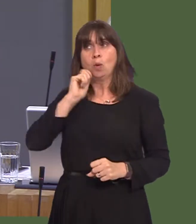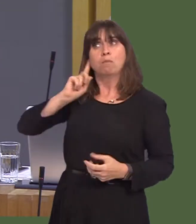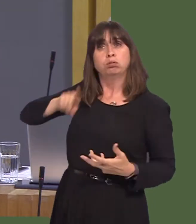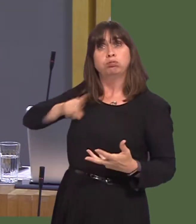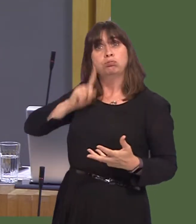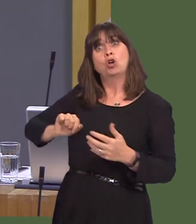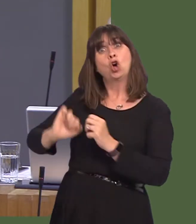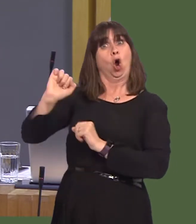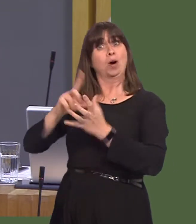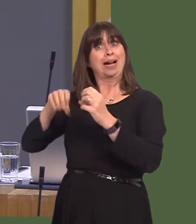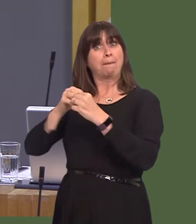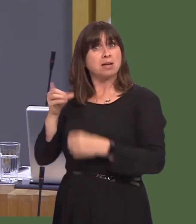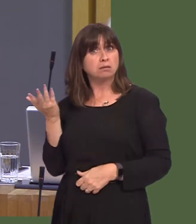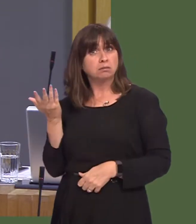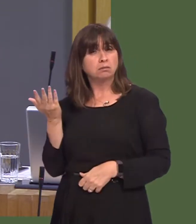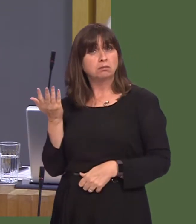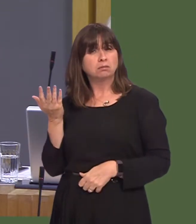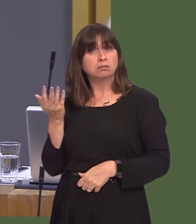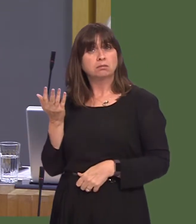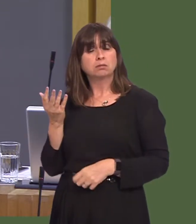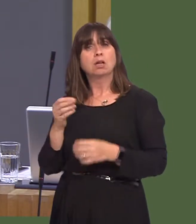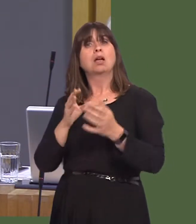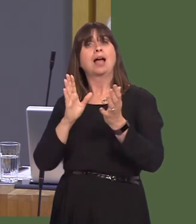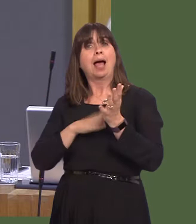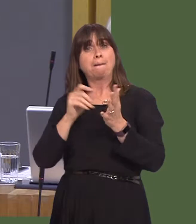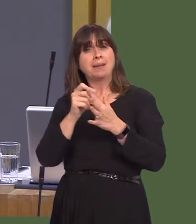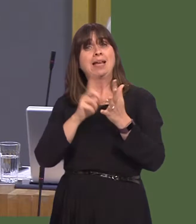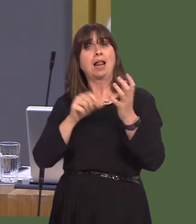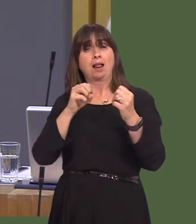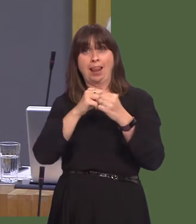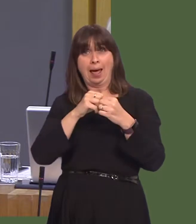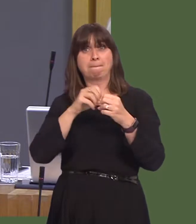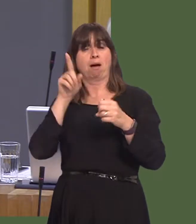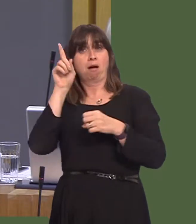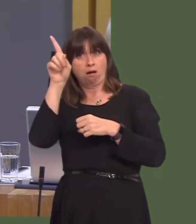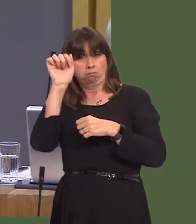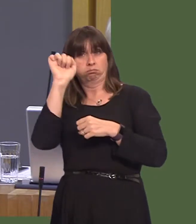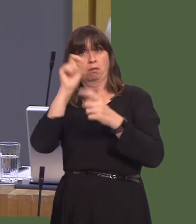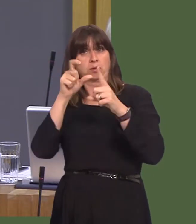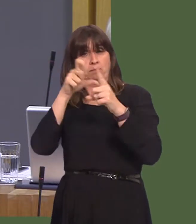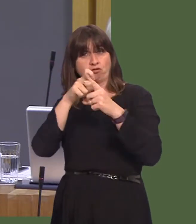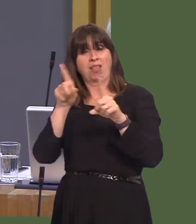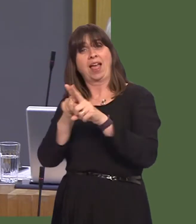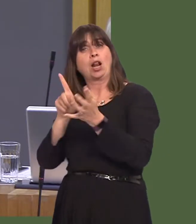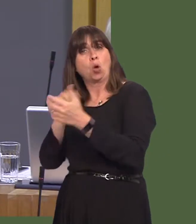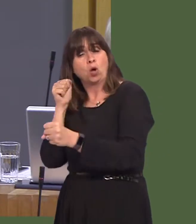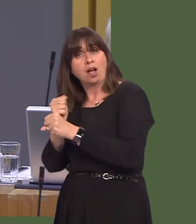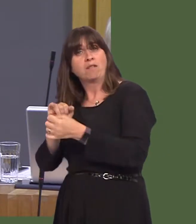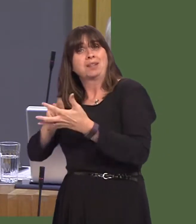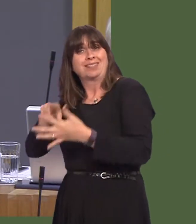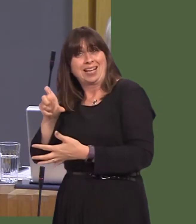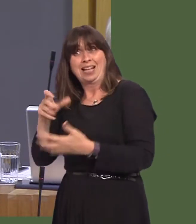members of your own cabinet. Both the Labour MP for Pontypridd and your own Cabinet Secretary for Local Government put